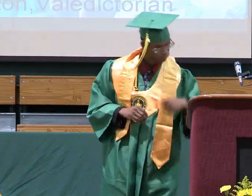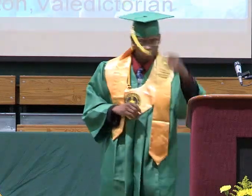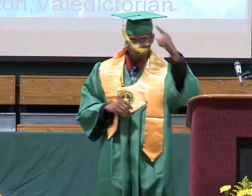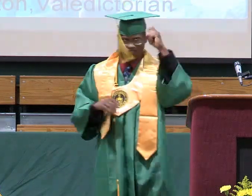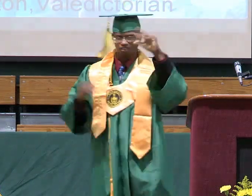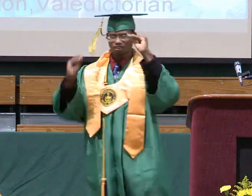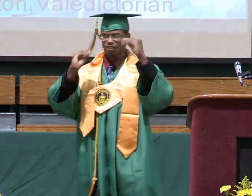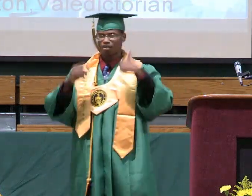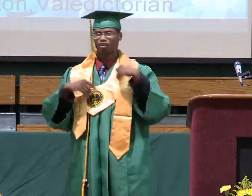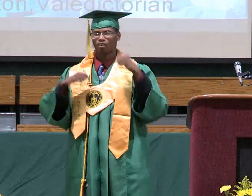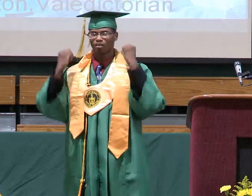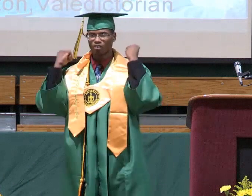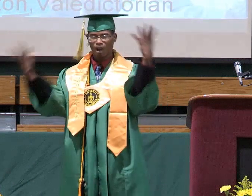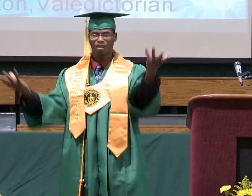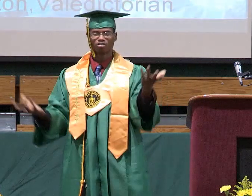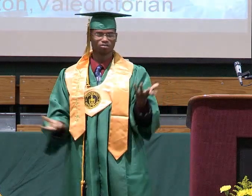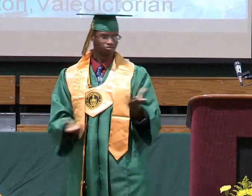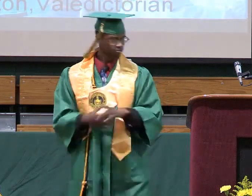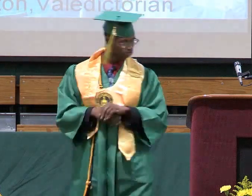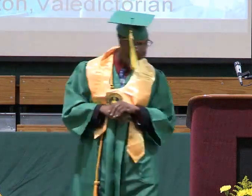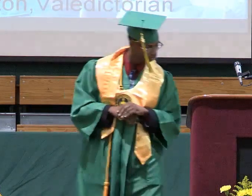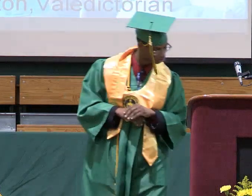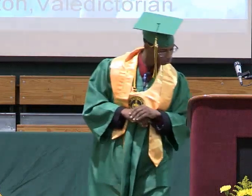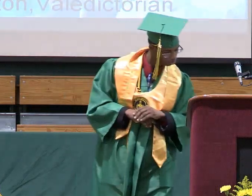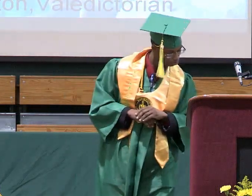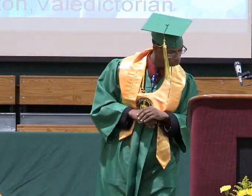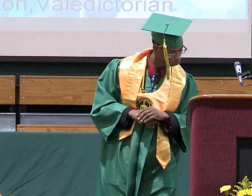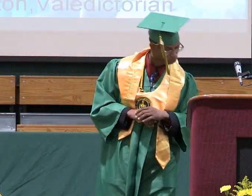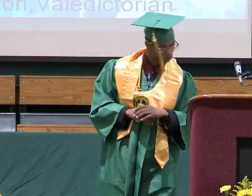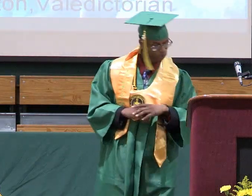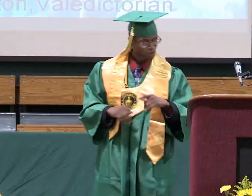support. You've taught me so much over the years.